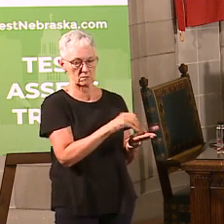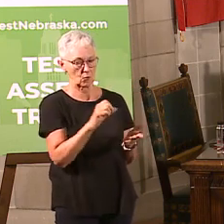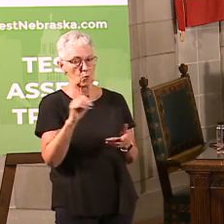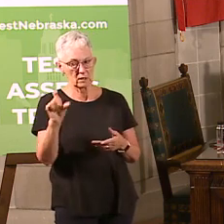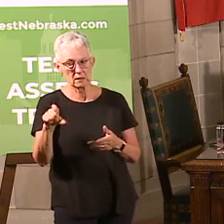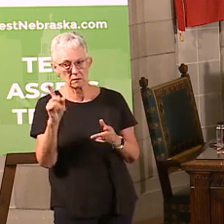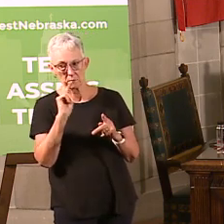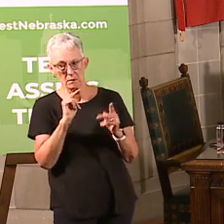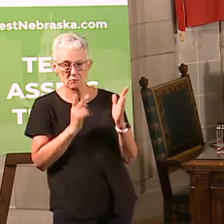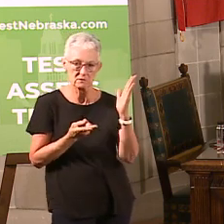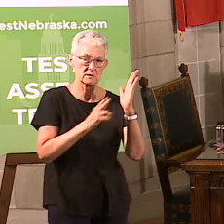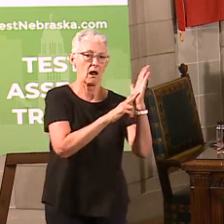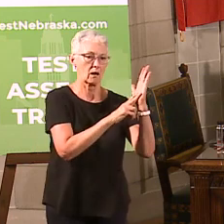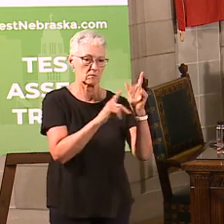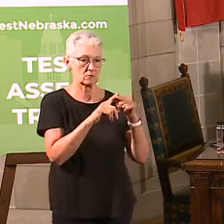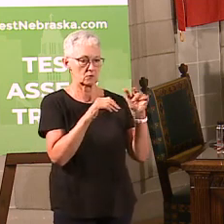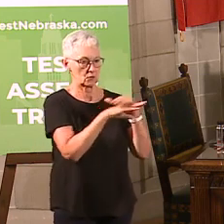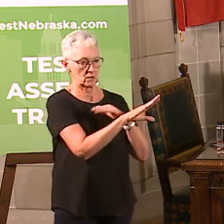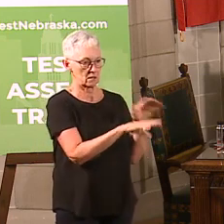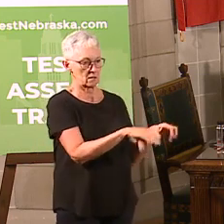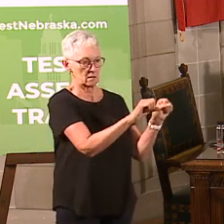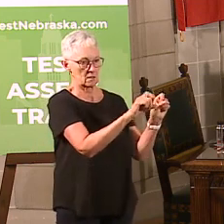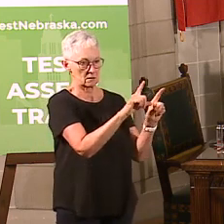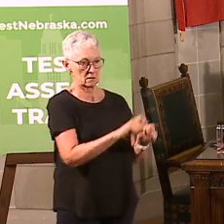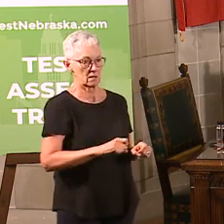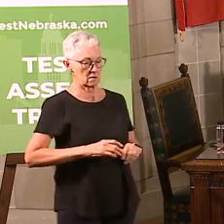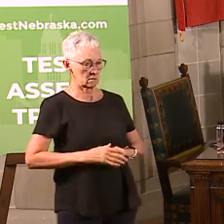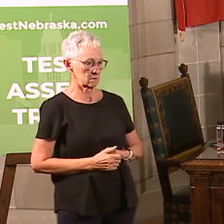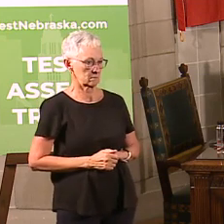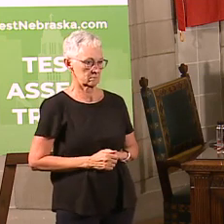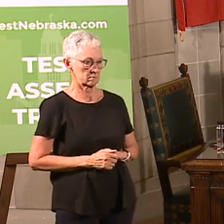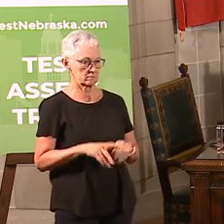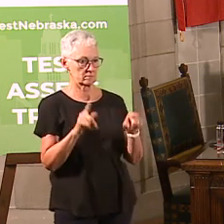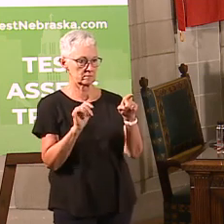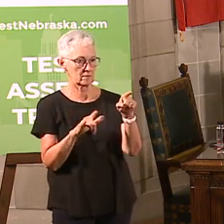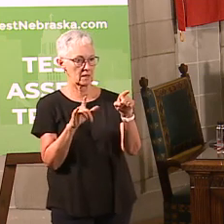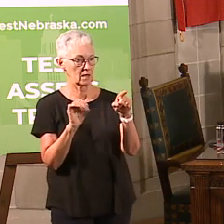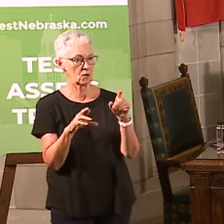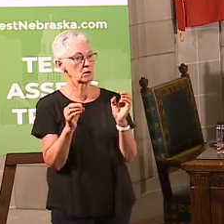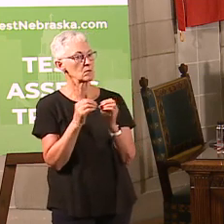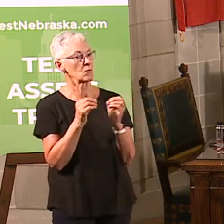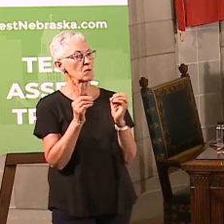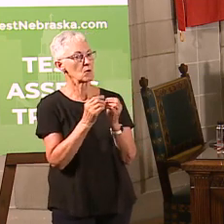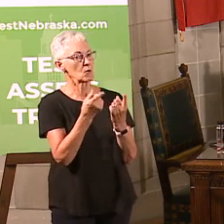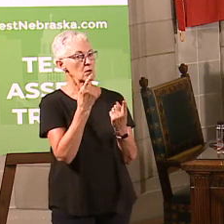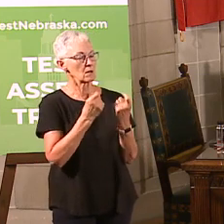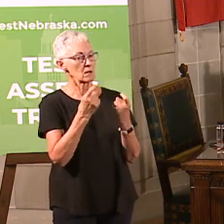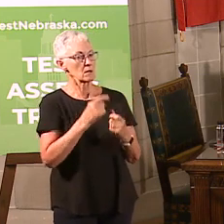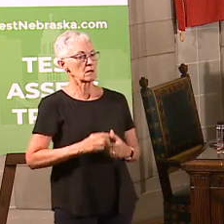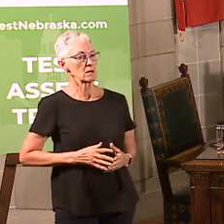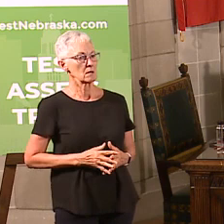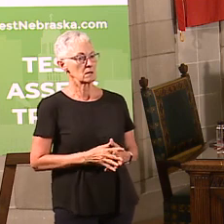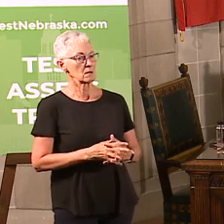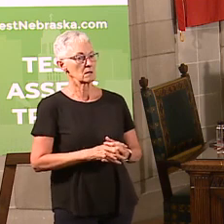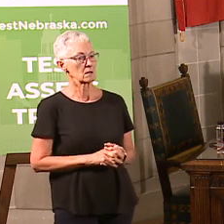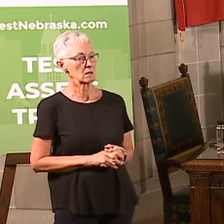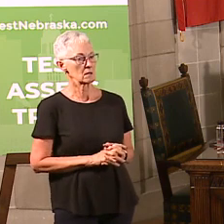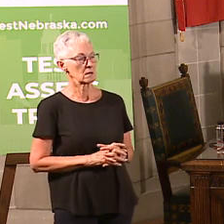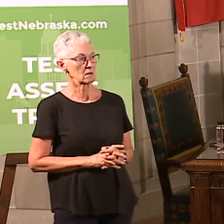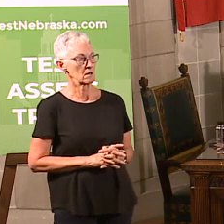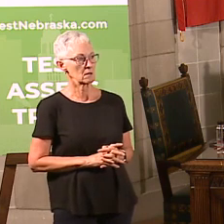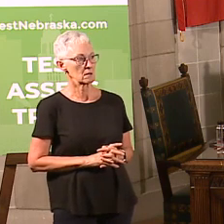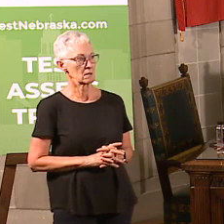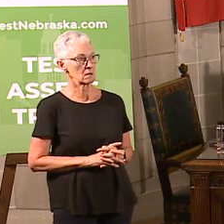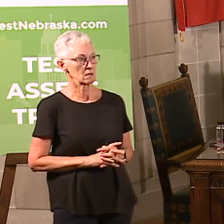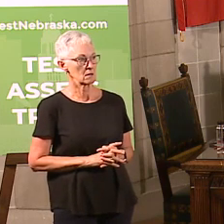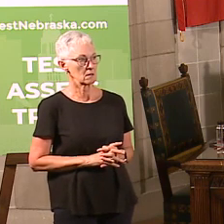so we can make that happen. And Taylor, you have other questions texted in? John Kipper with KMTV